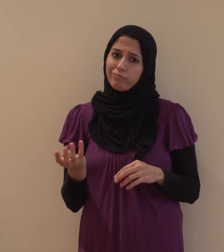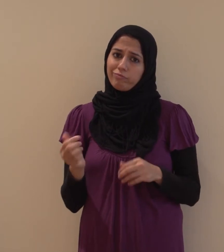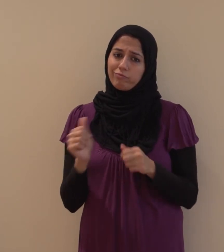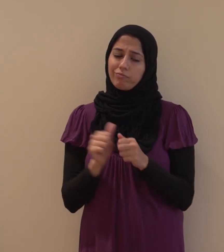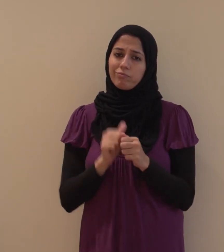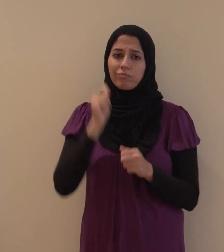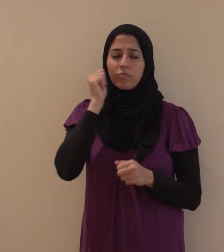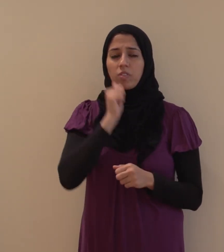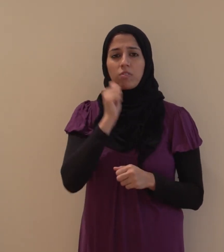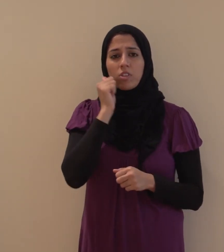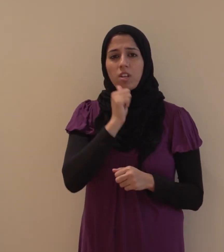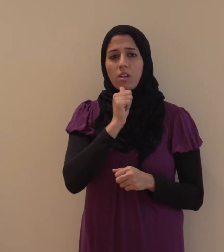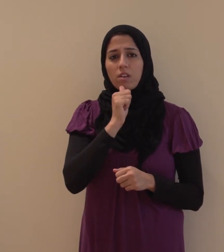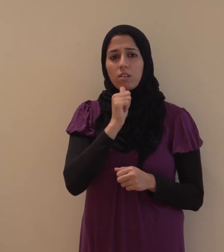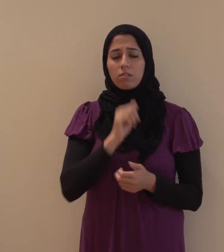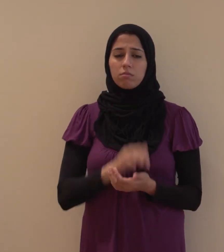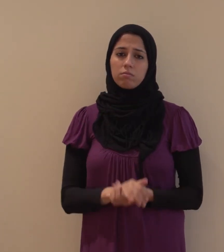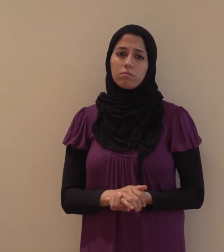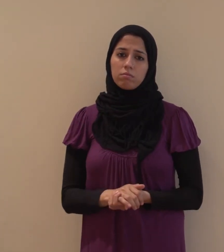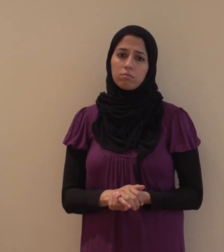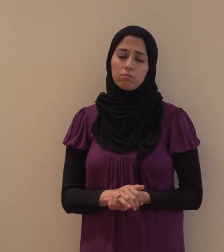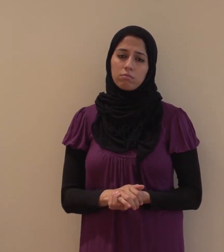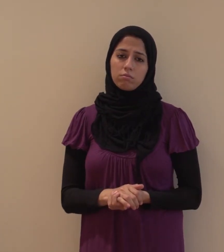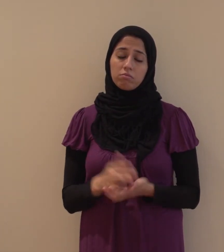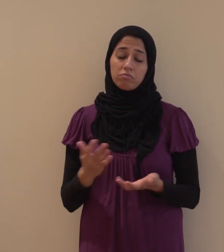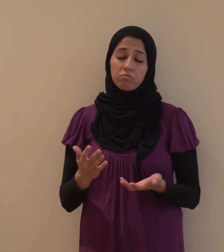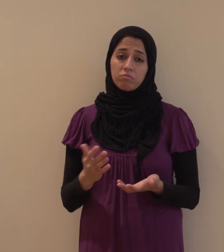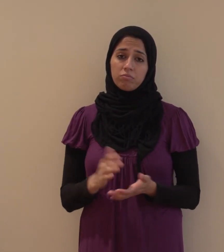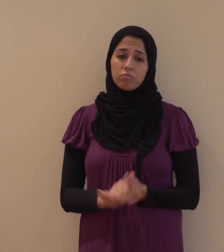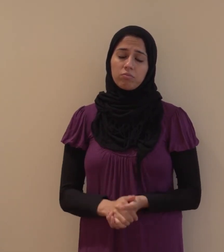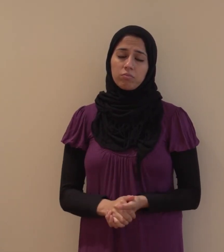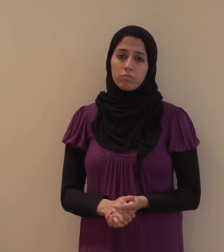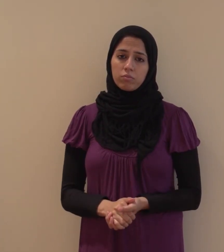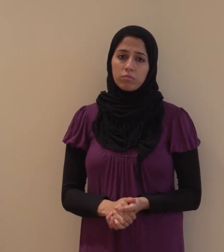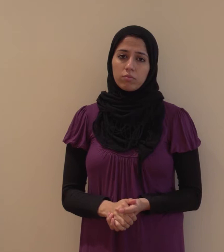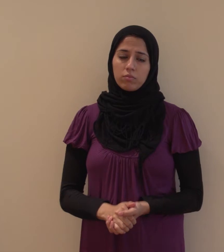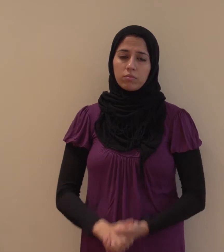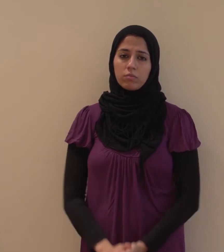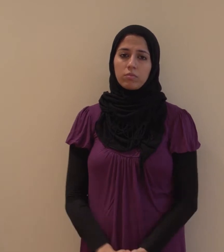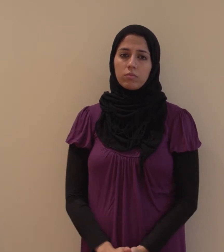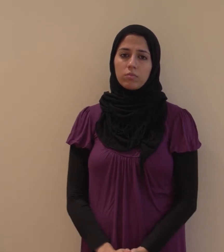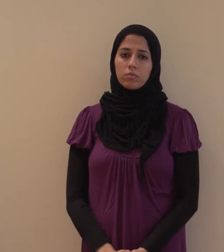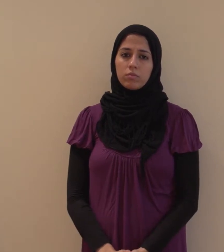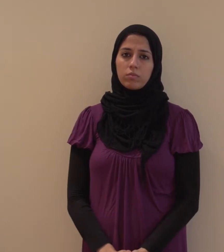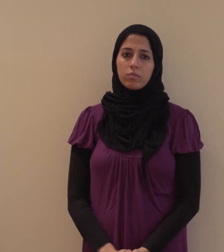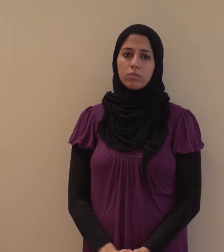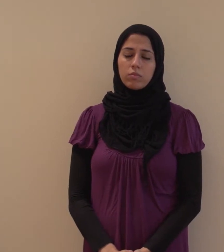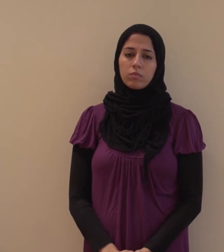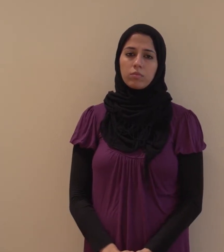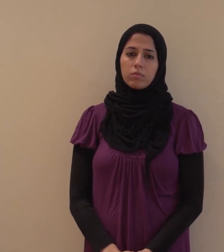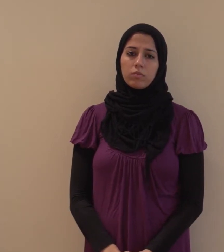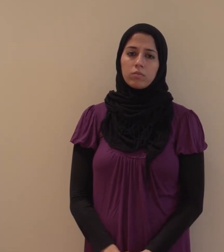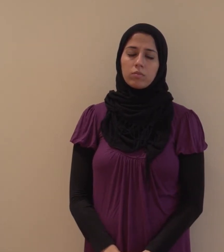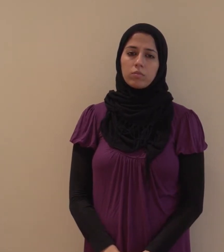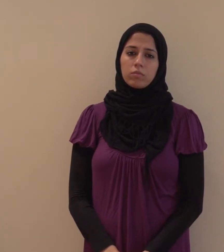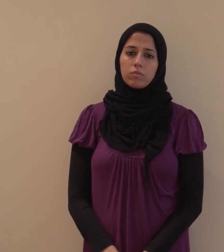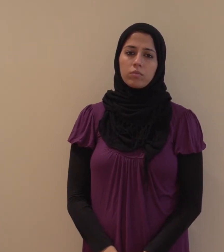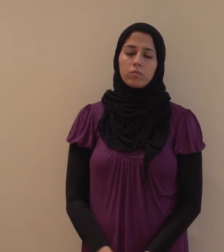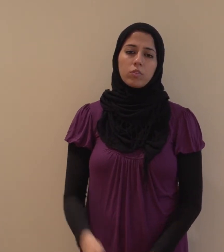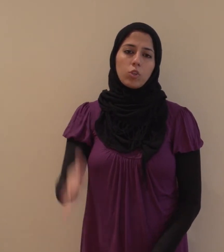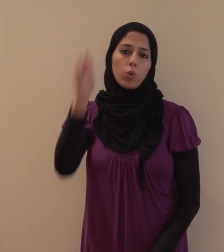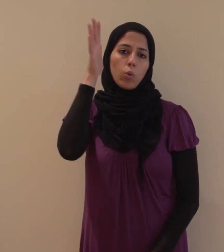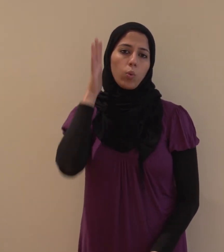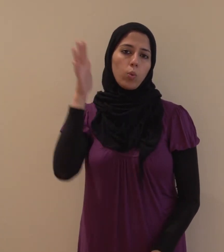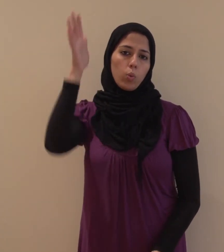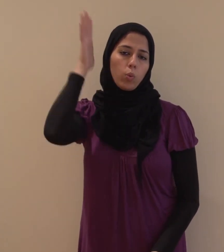whatever? When we look at our forefathers, my brothers and sisters, they used to recite the glorious Quran, or they used